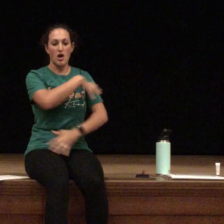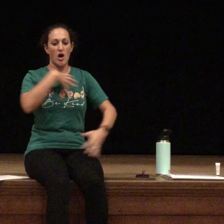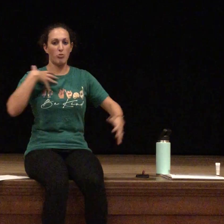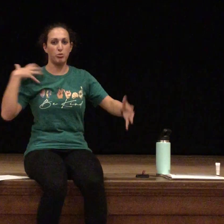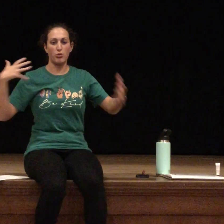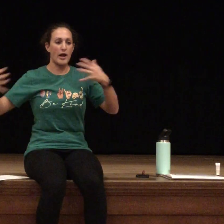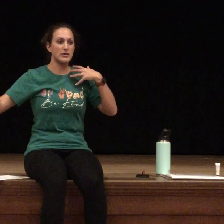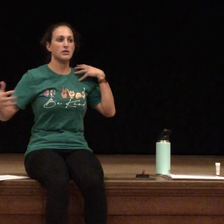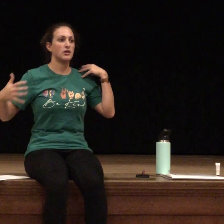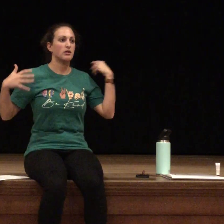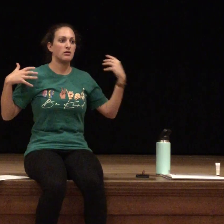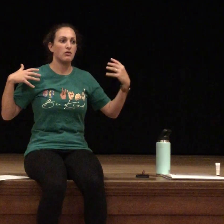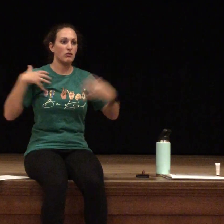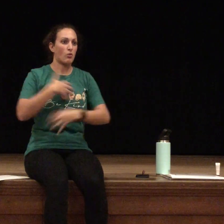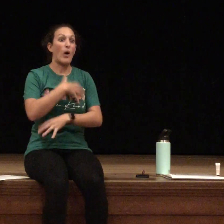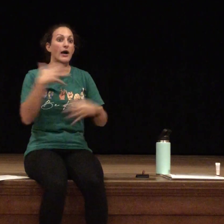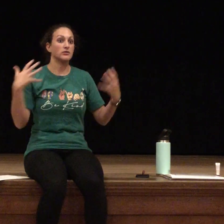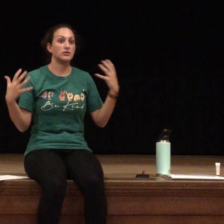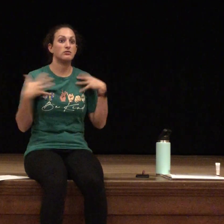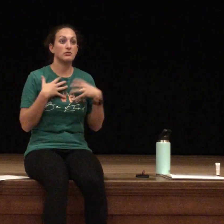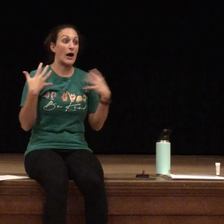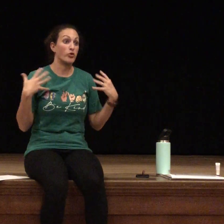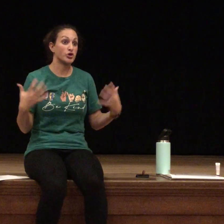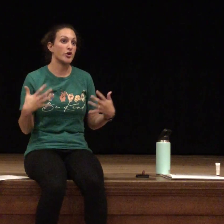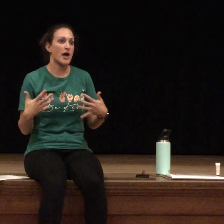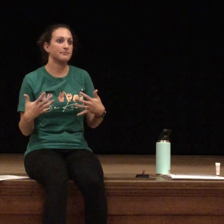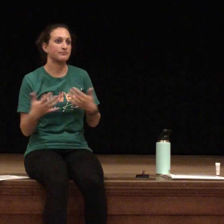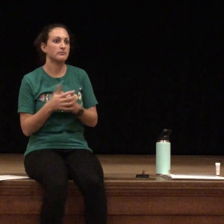a bright, wild, loud shirt on.